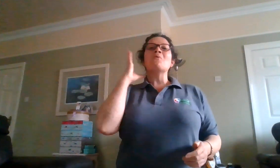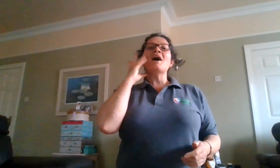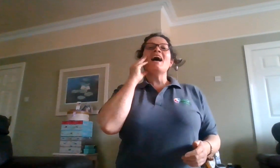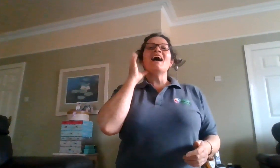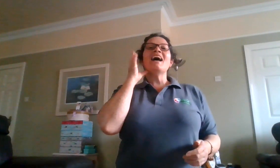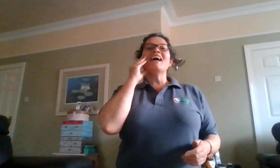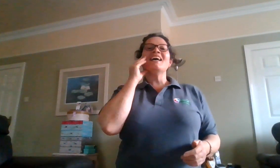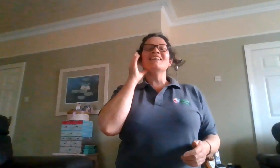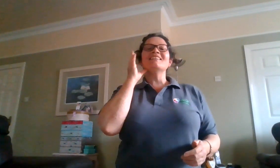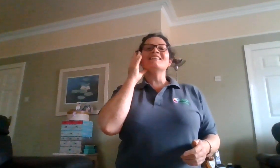when,